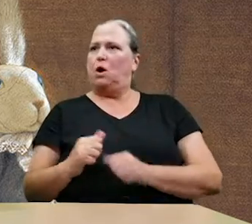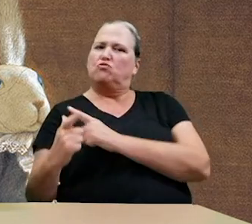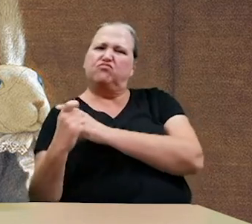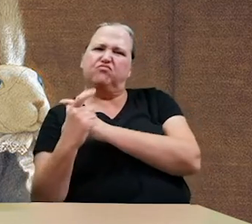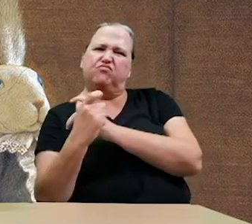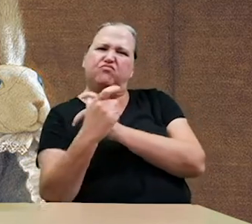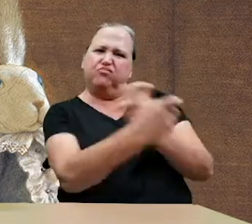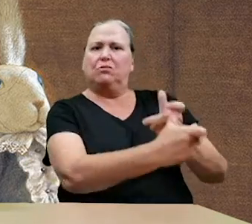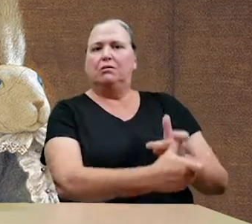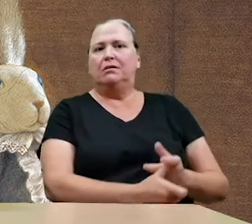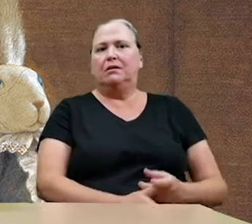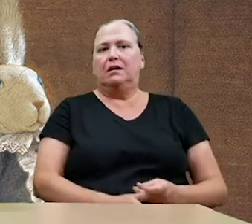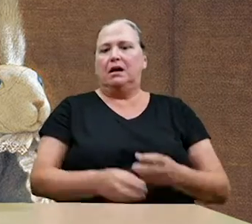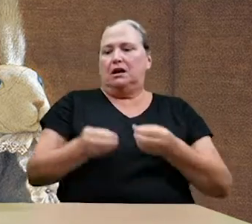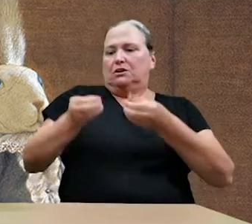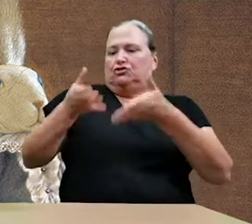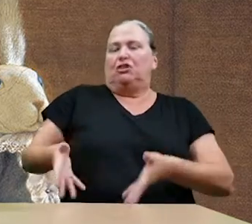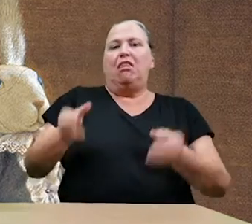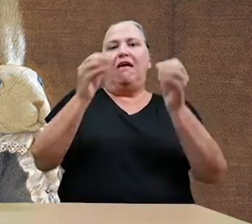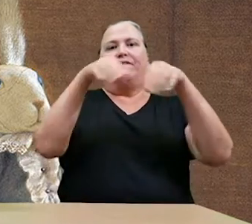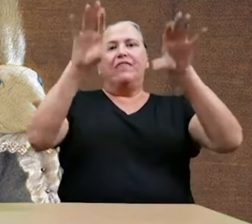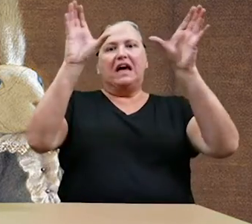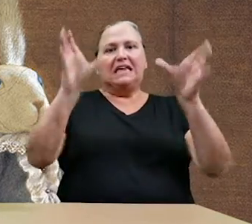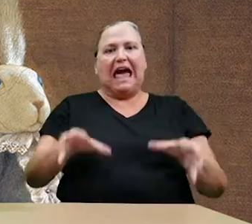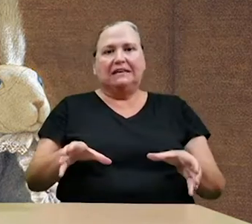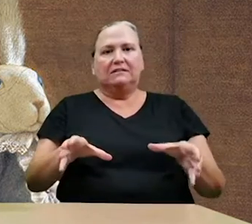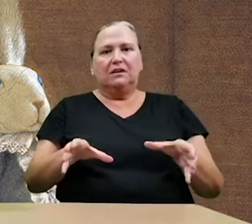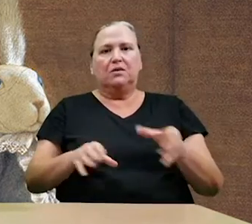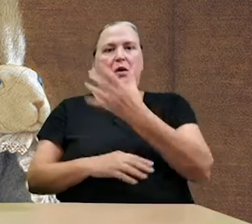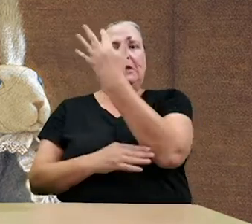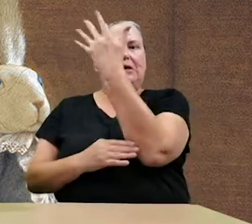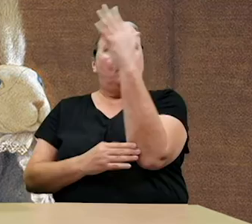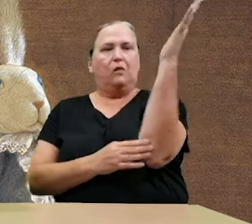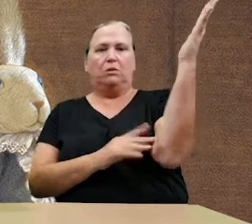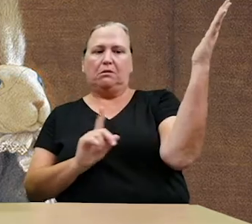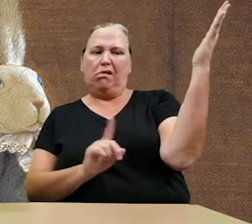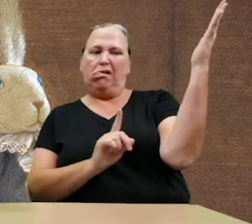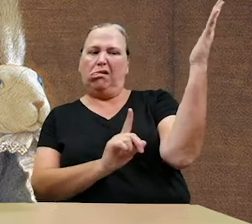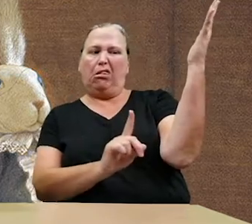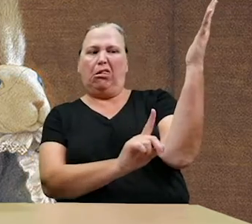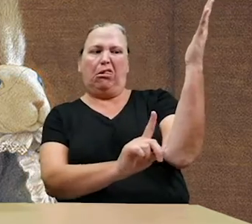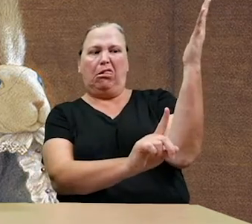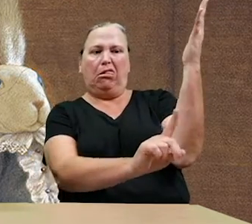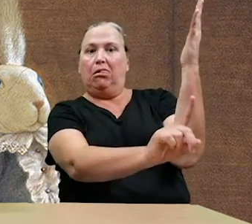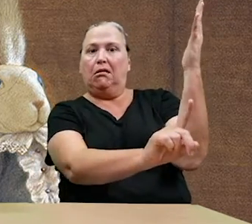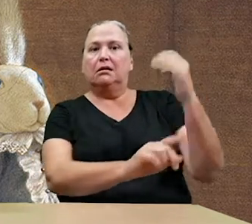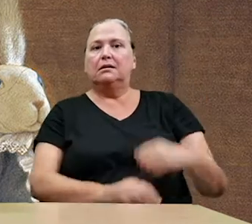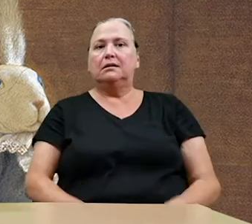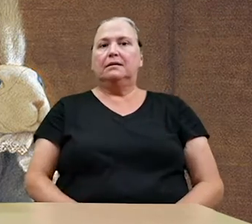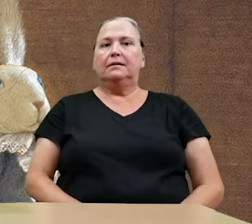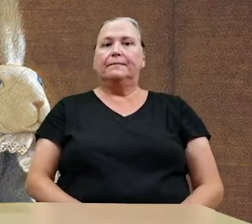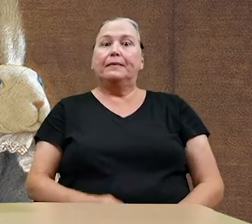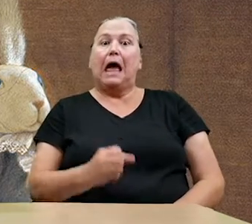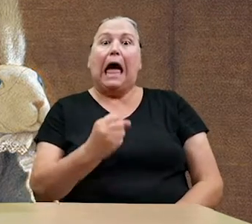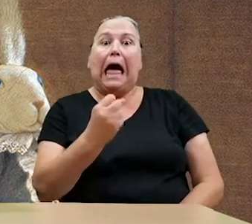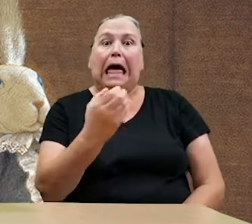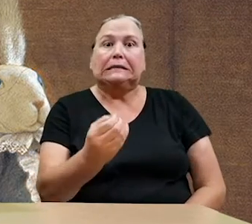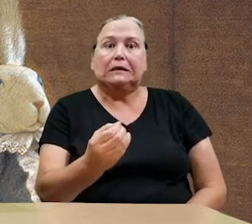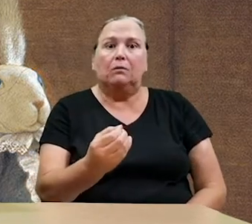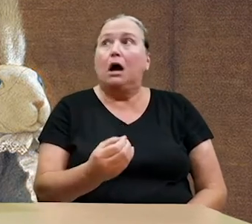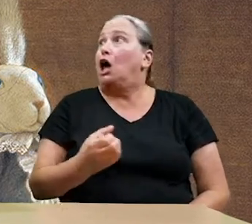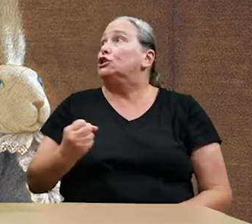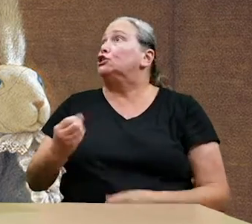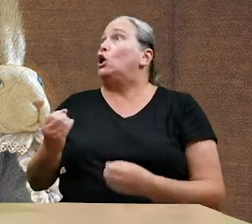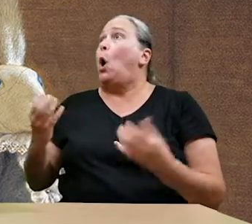prince. She left the castle and went deep into the woods. And so what?